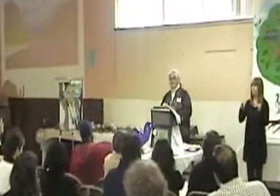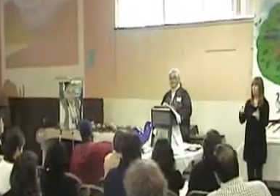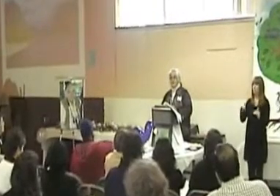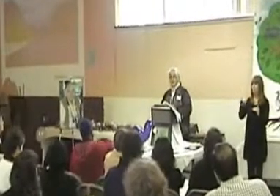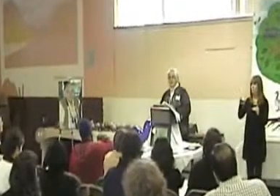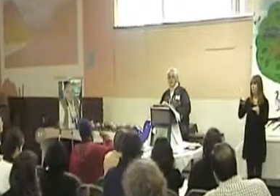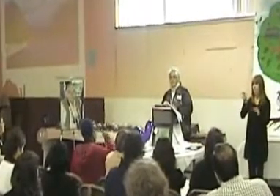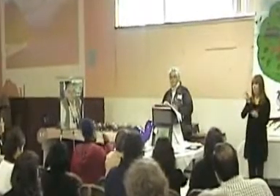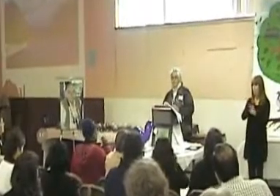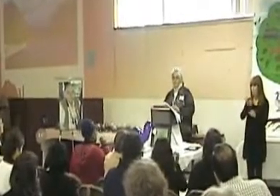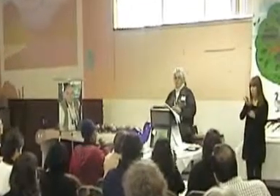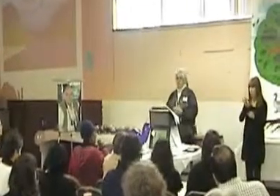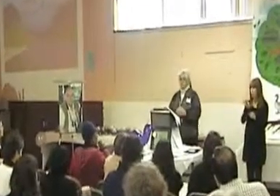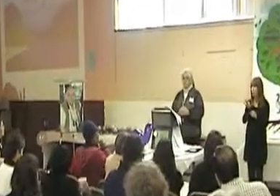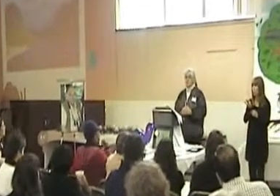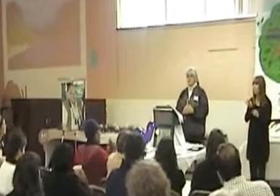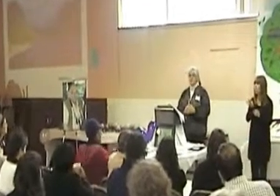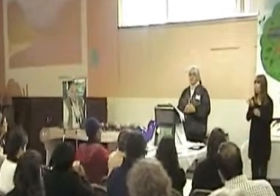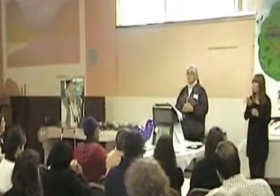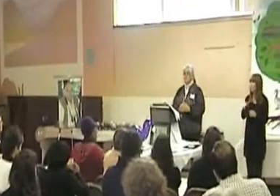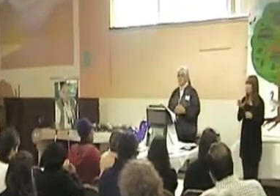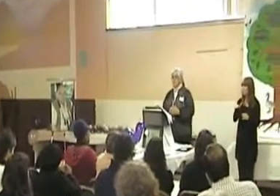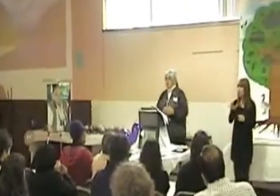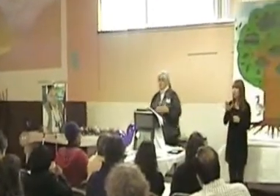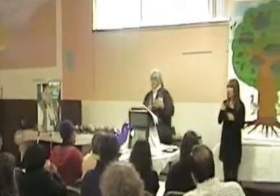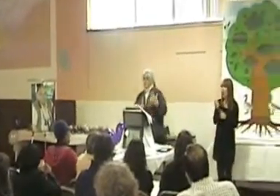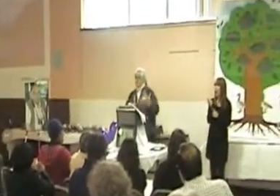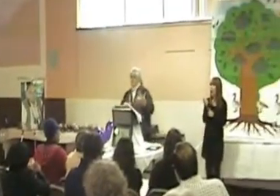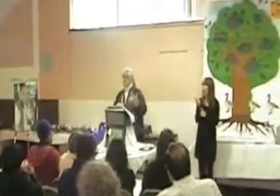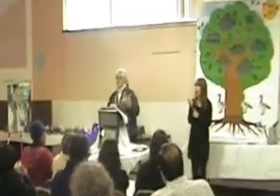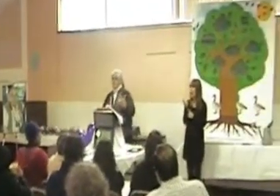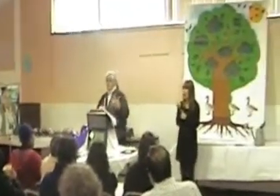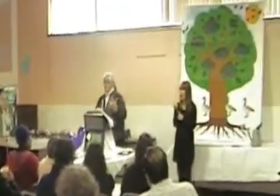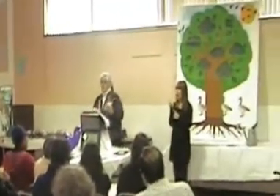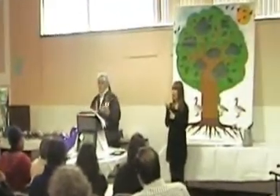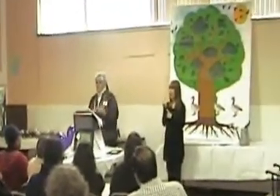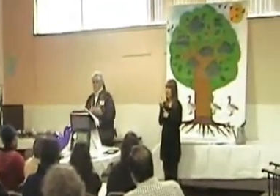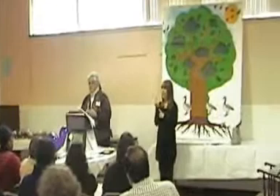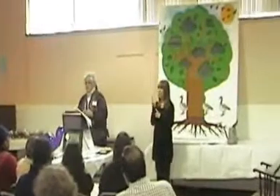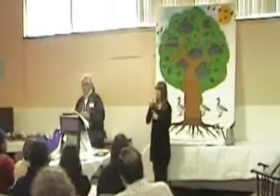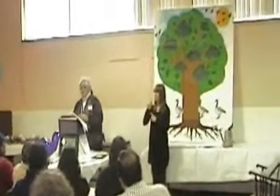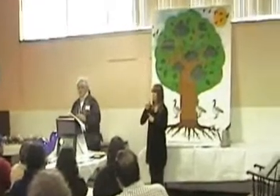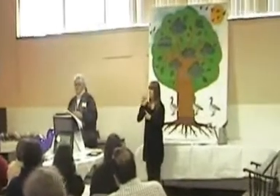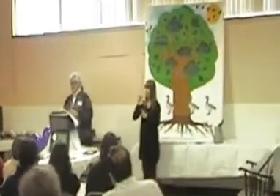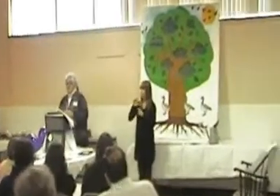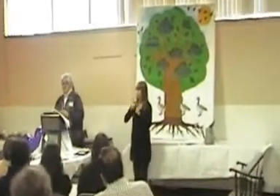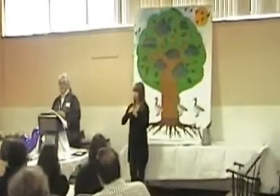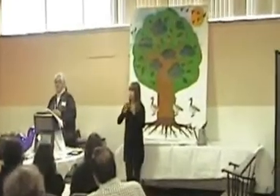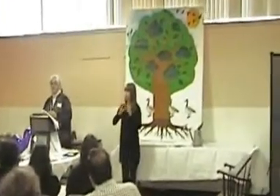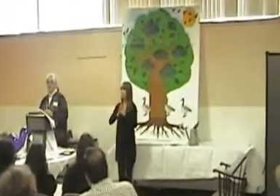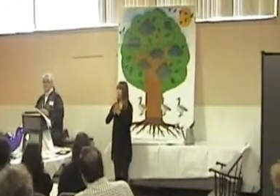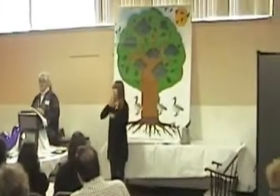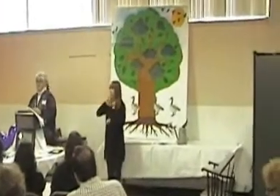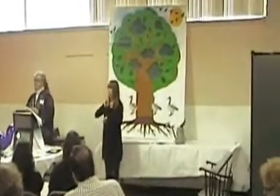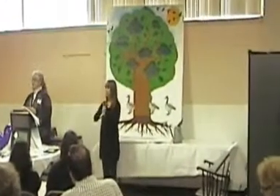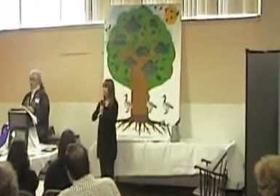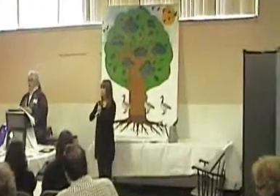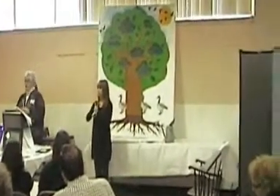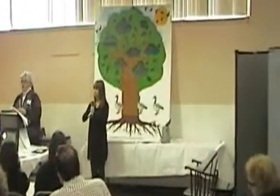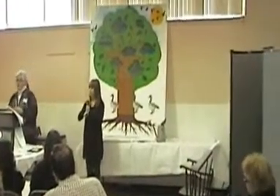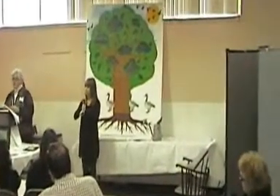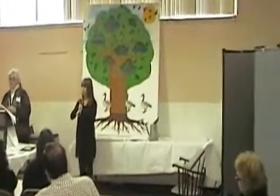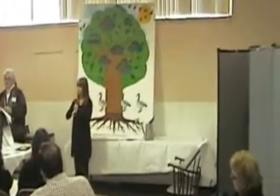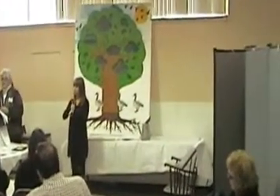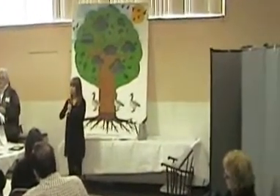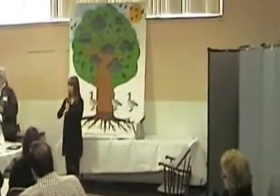And you know, a year ago, the Transformation Center was officially created in the vote that will take place in about